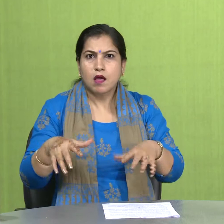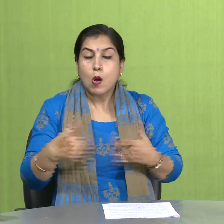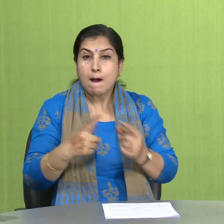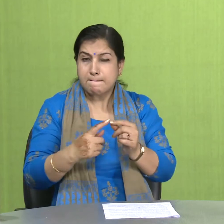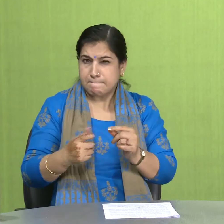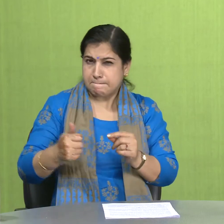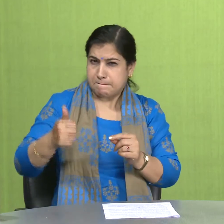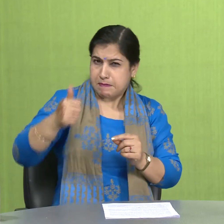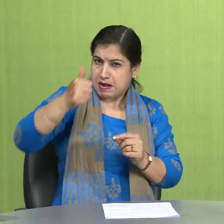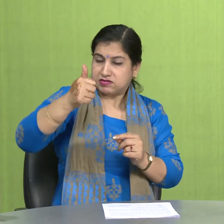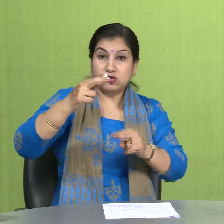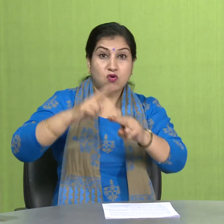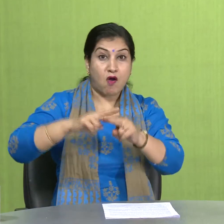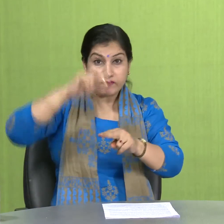President of India.